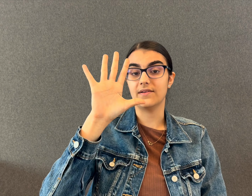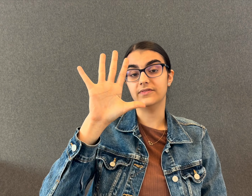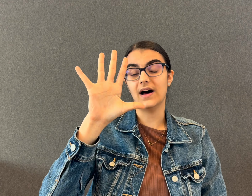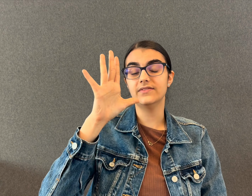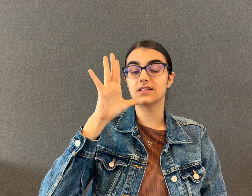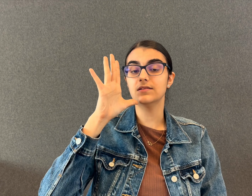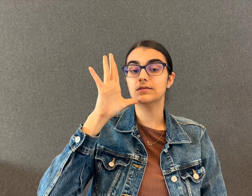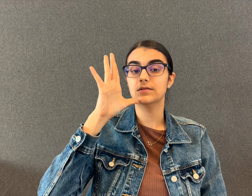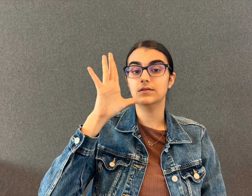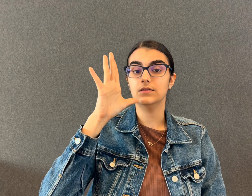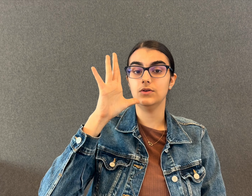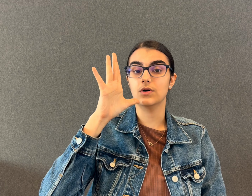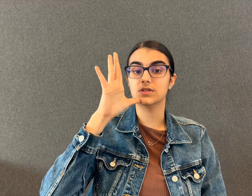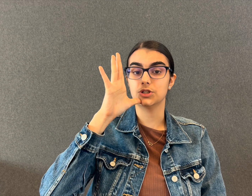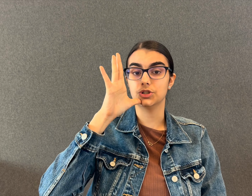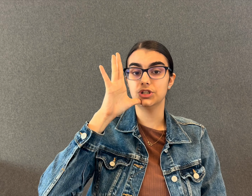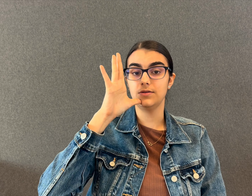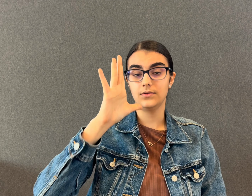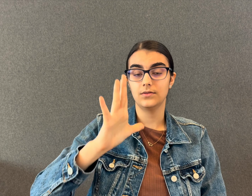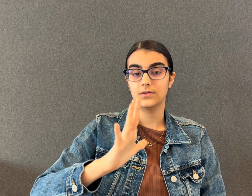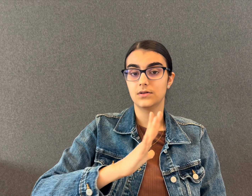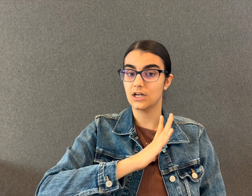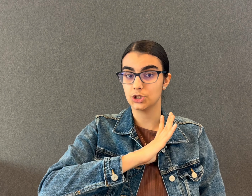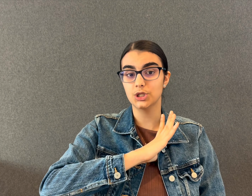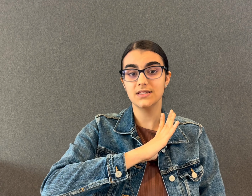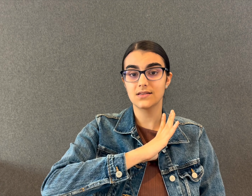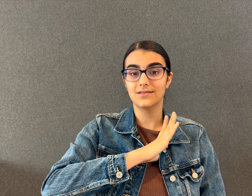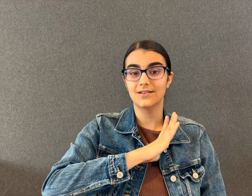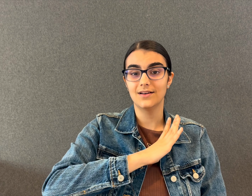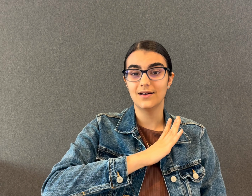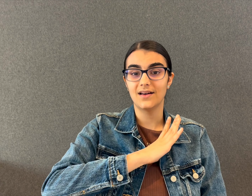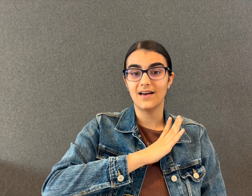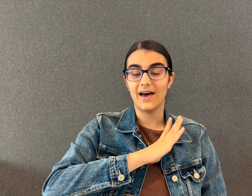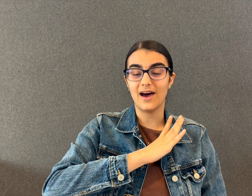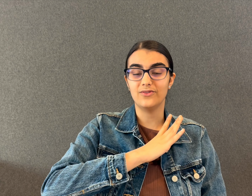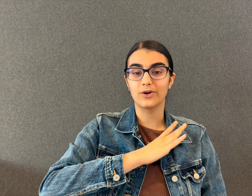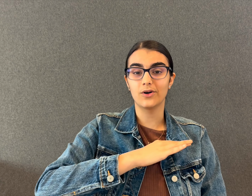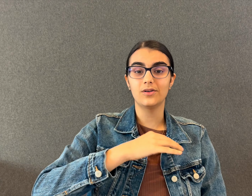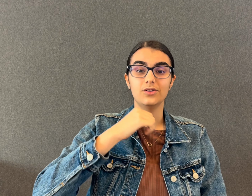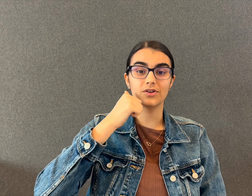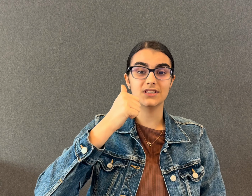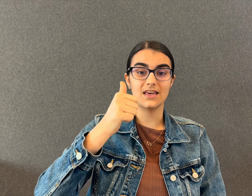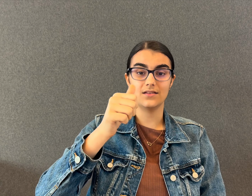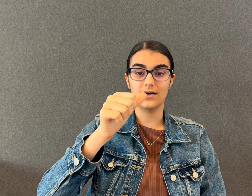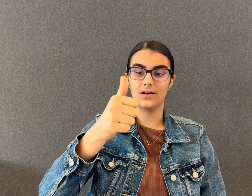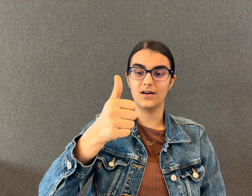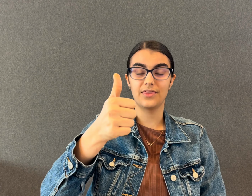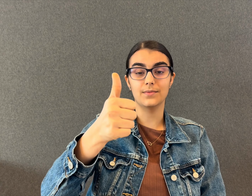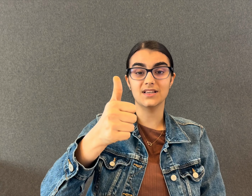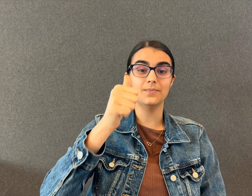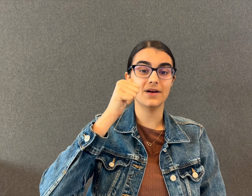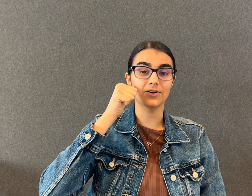5 still. You go touch your chin, touch your chest. And for girl, you're gonna take a thumbs up and you're gonna